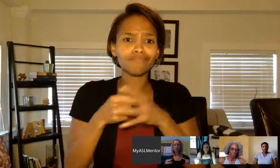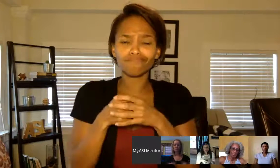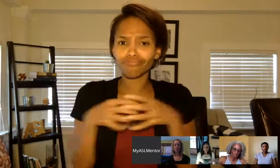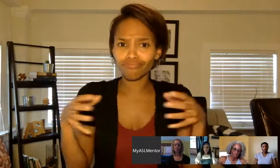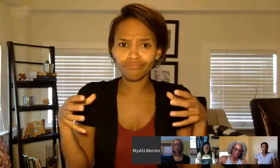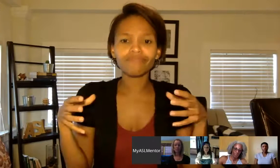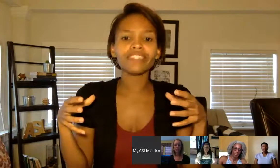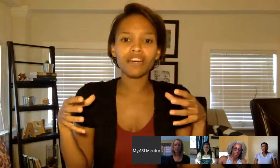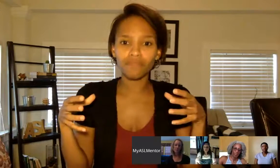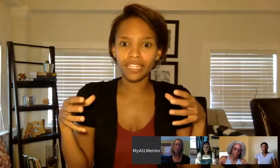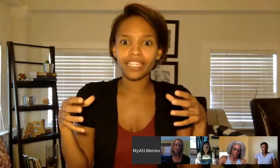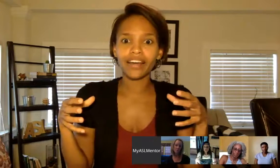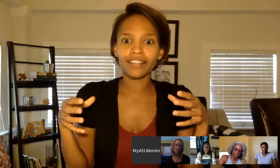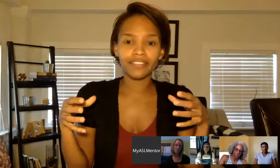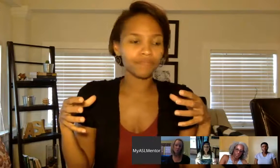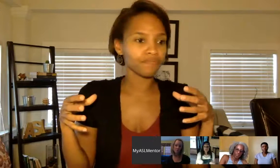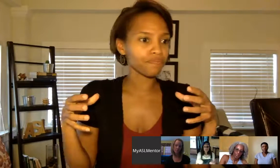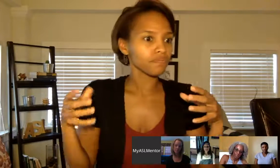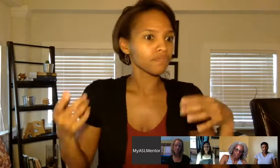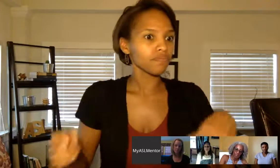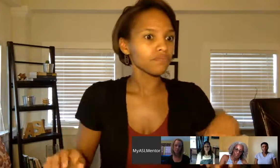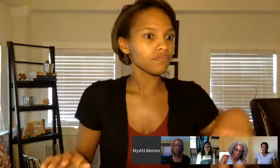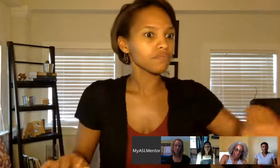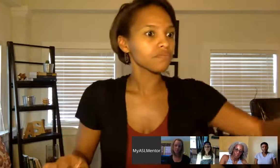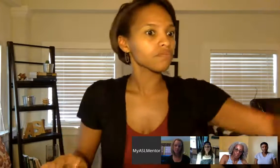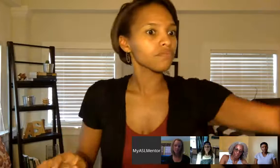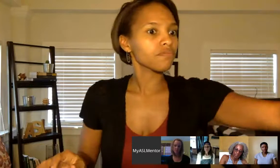friends. Yeah, exactly.